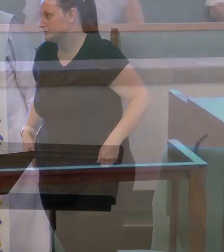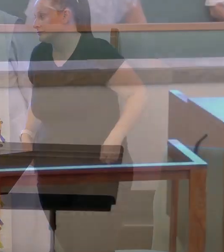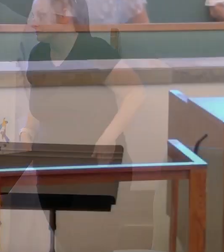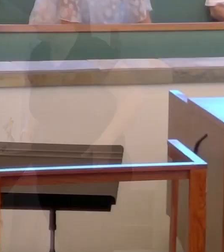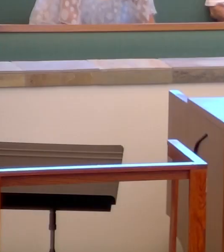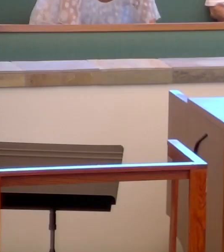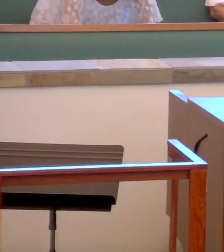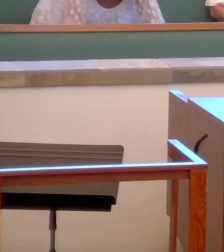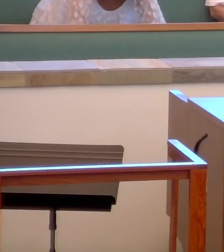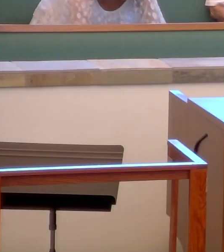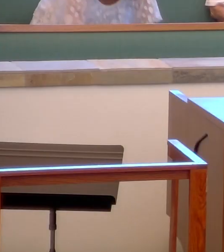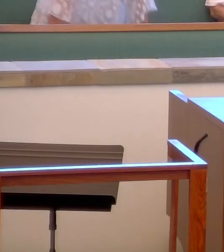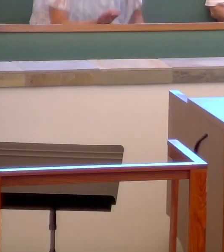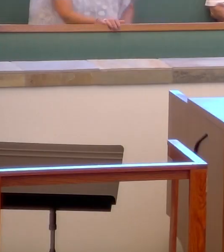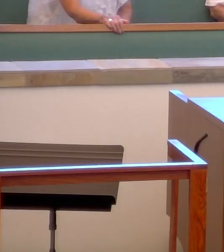Holy Breeze.